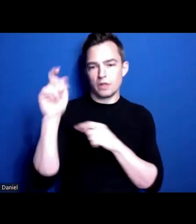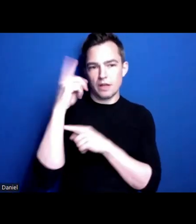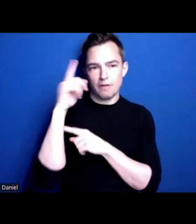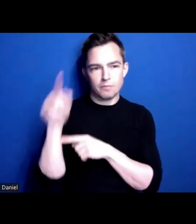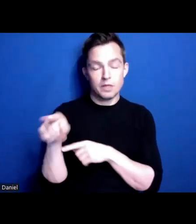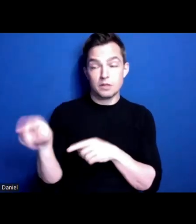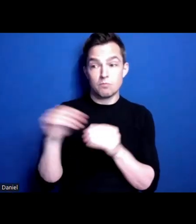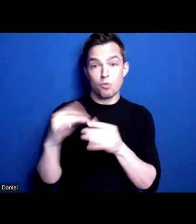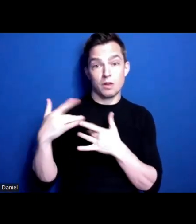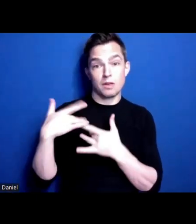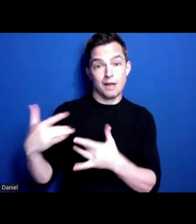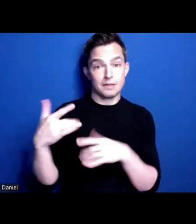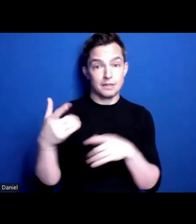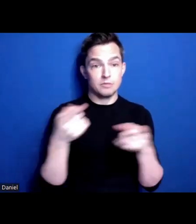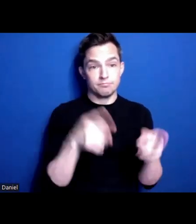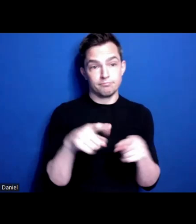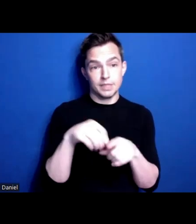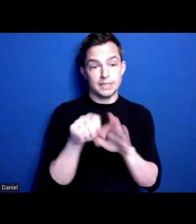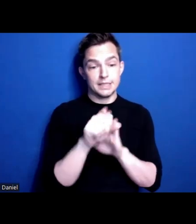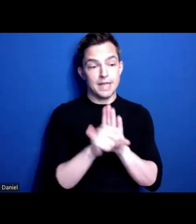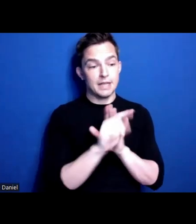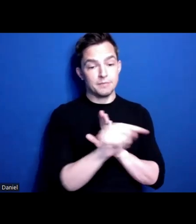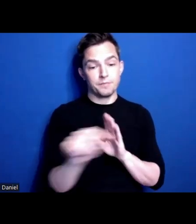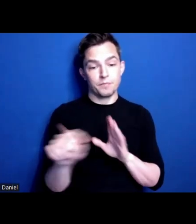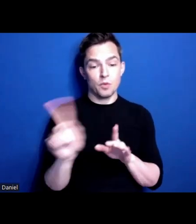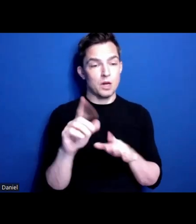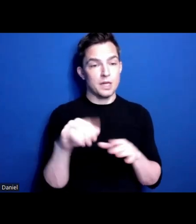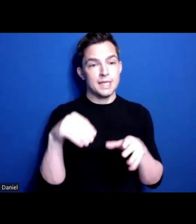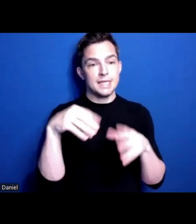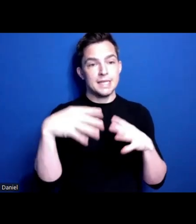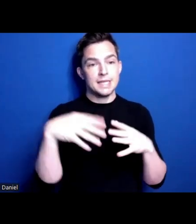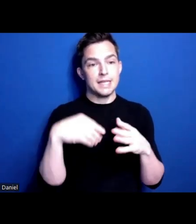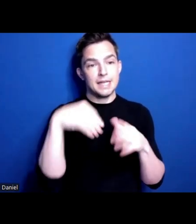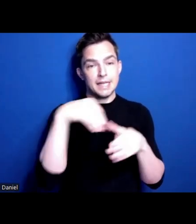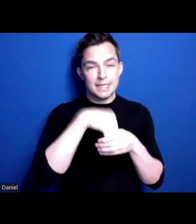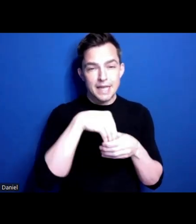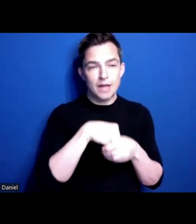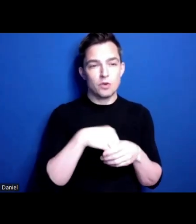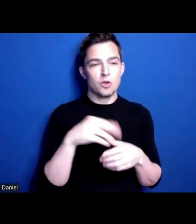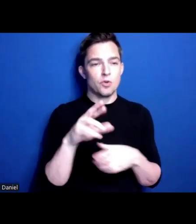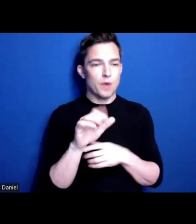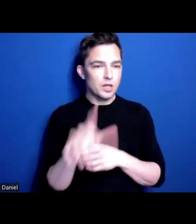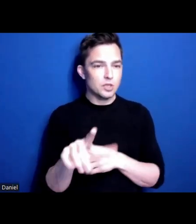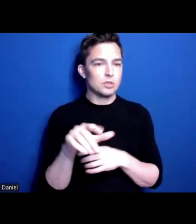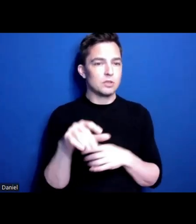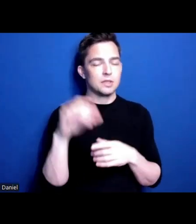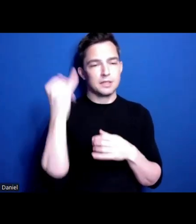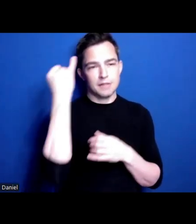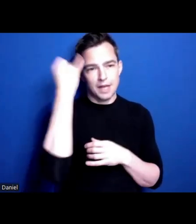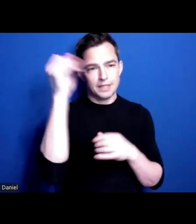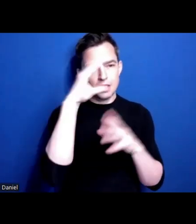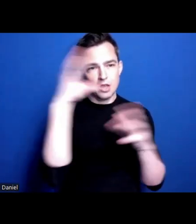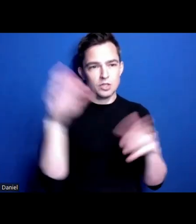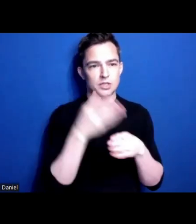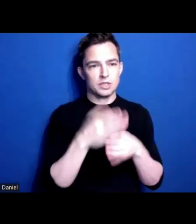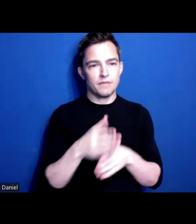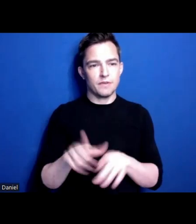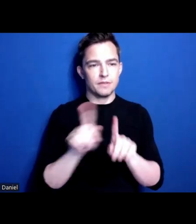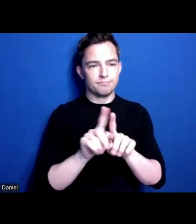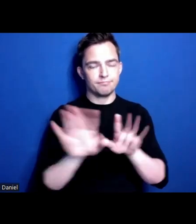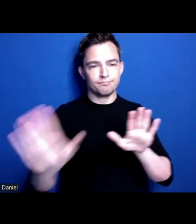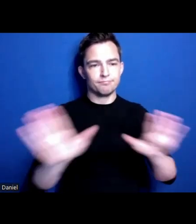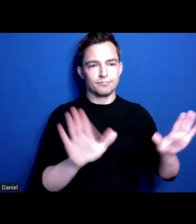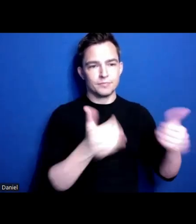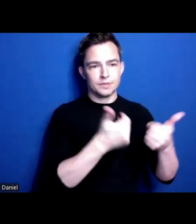to occur in, quote, states where there are inherent racial, cultural, religious, or ideological divisions that lead to a